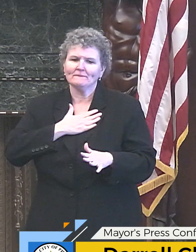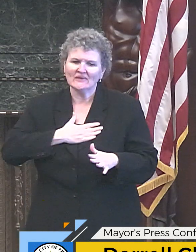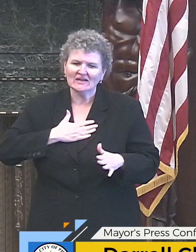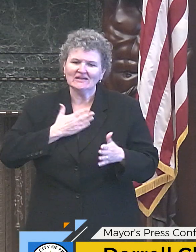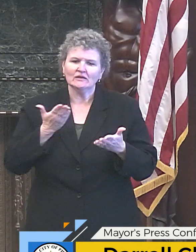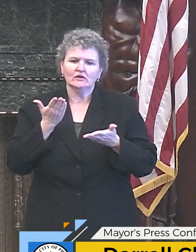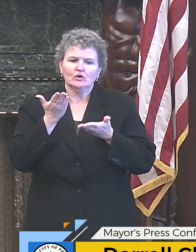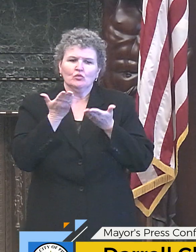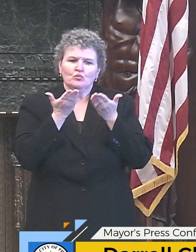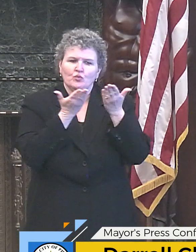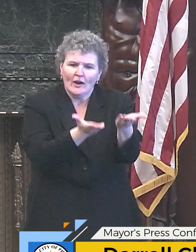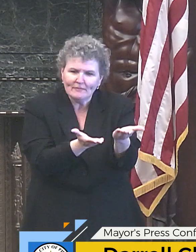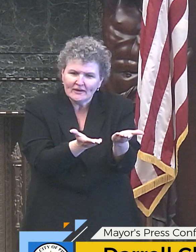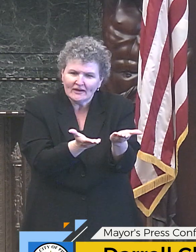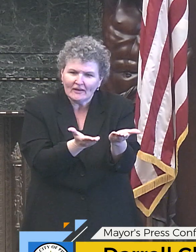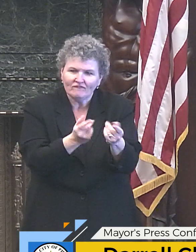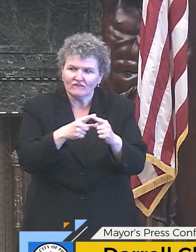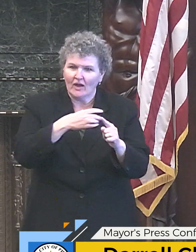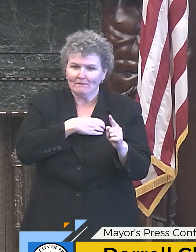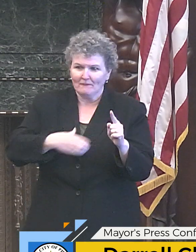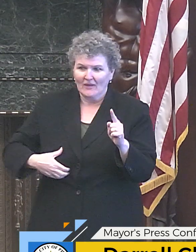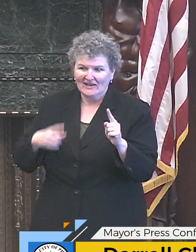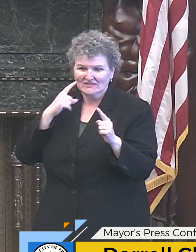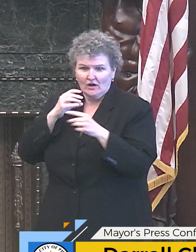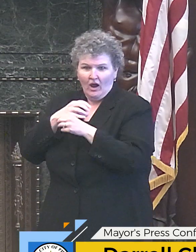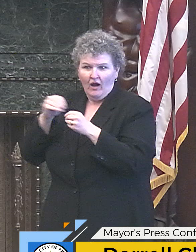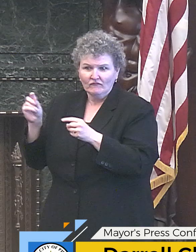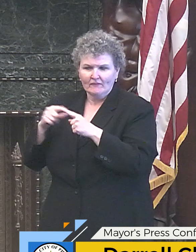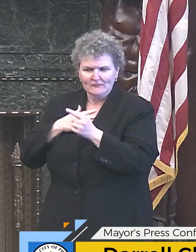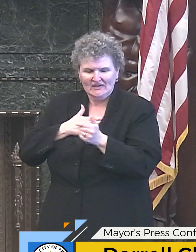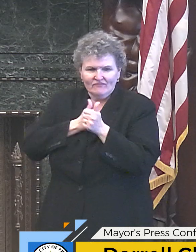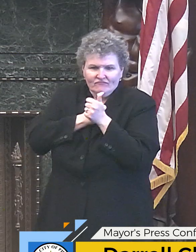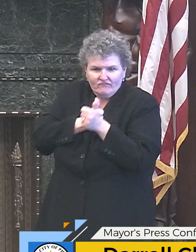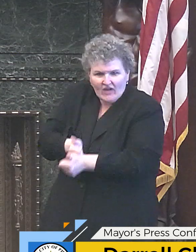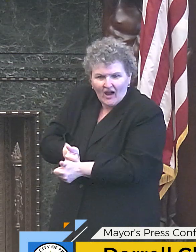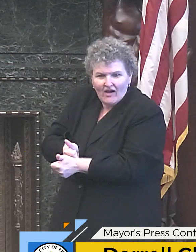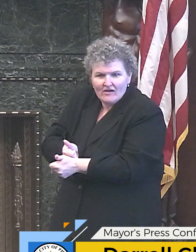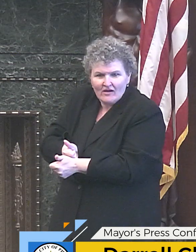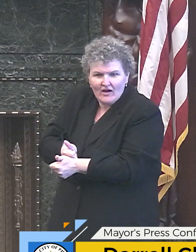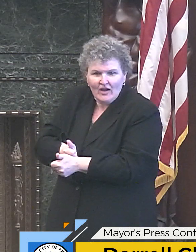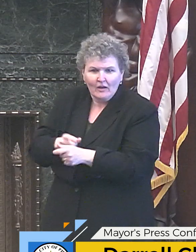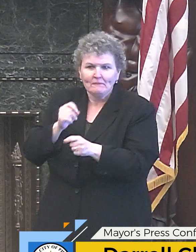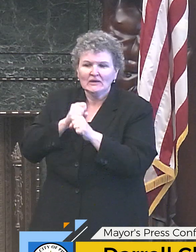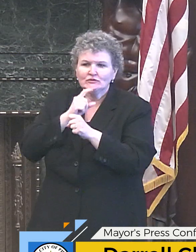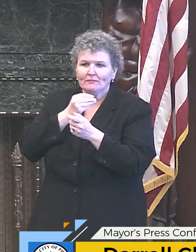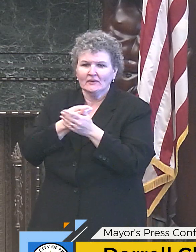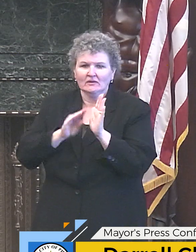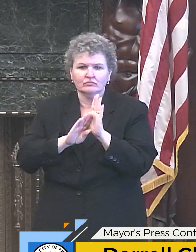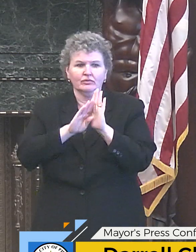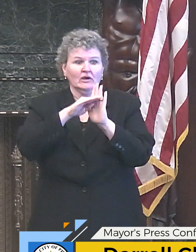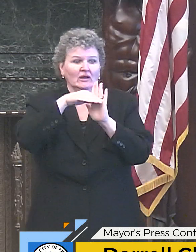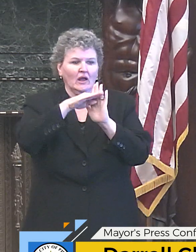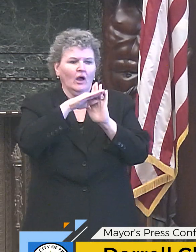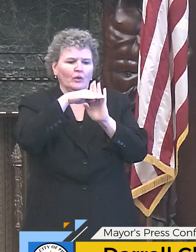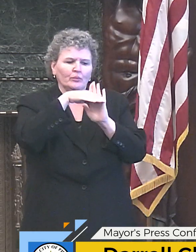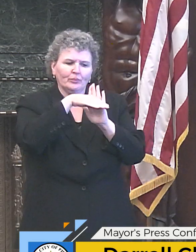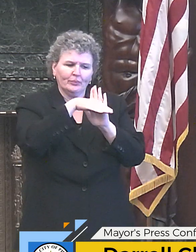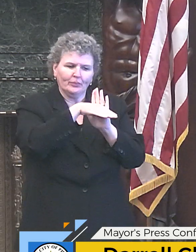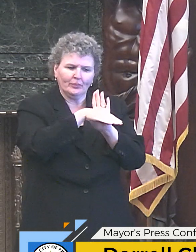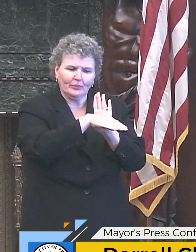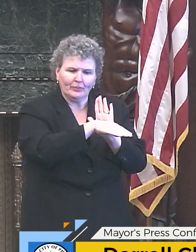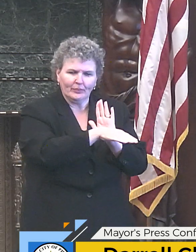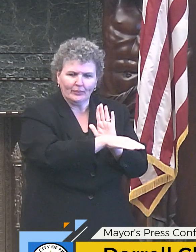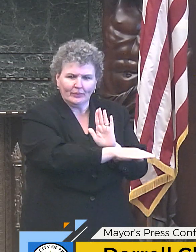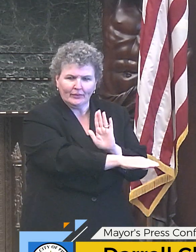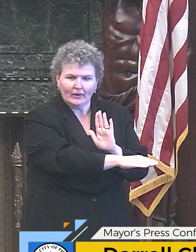flatten this curve. We talk consistently with the administration to make sure that whatever we need to do to put us in a position to win